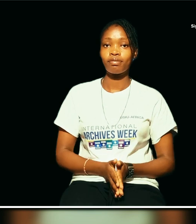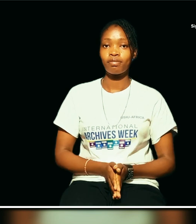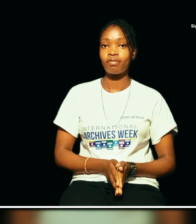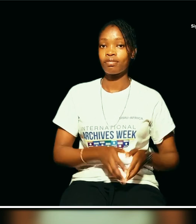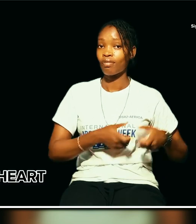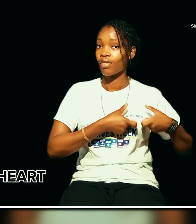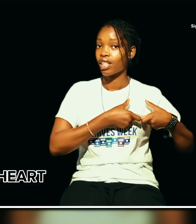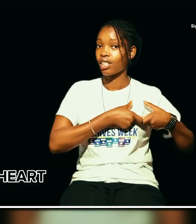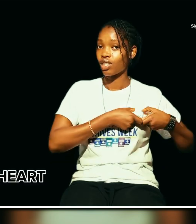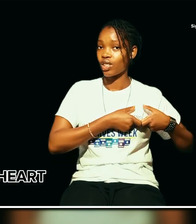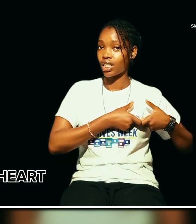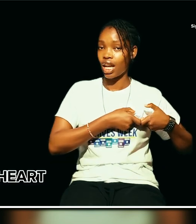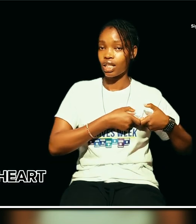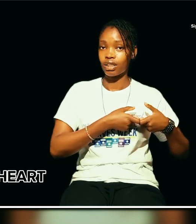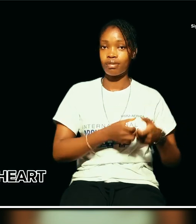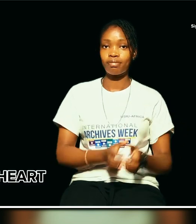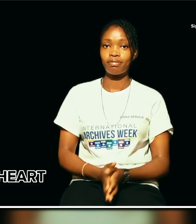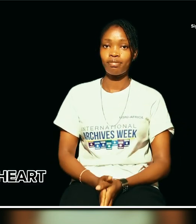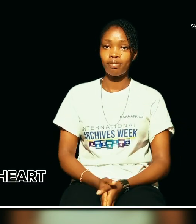sweetheart,